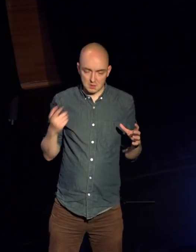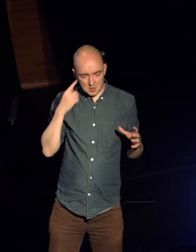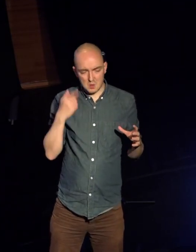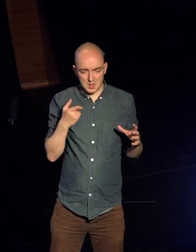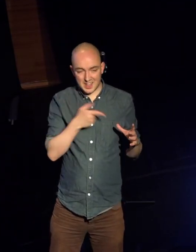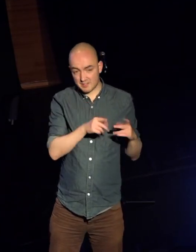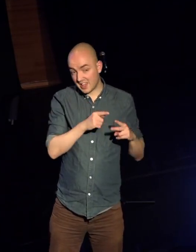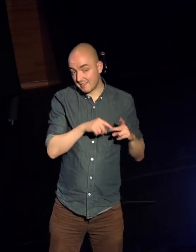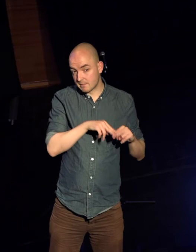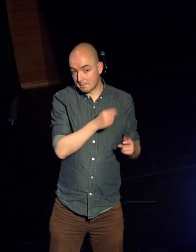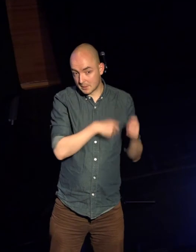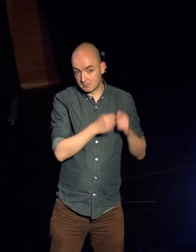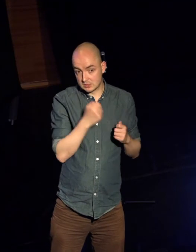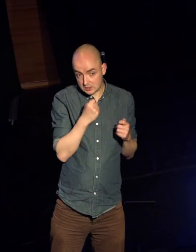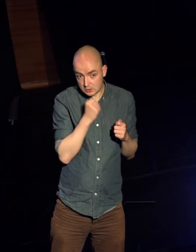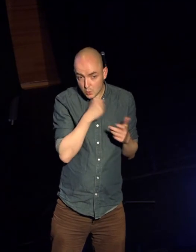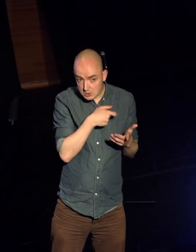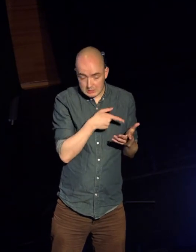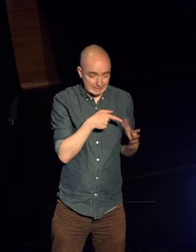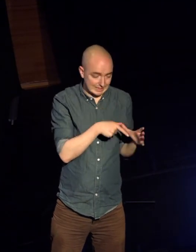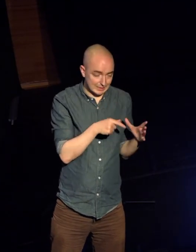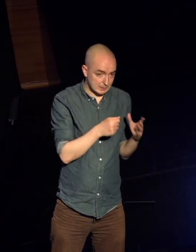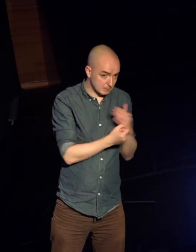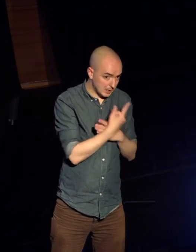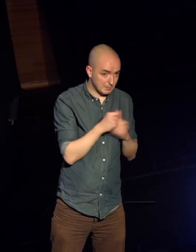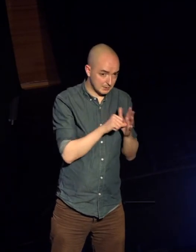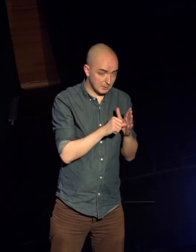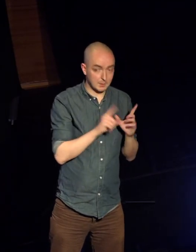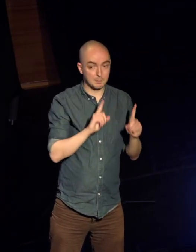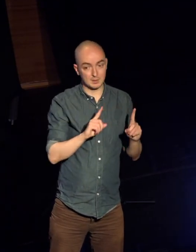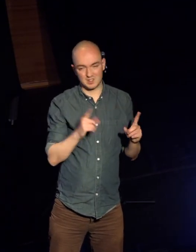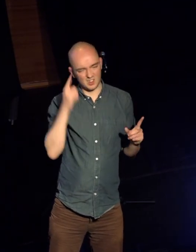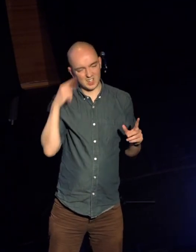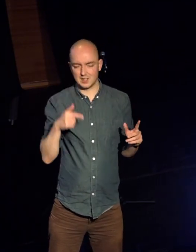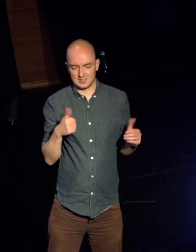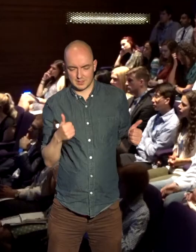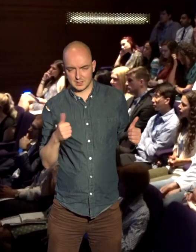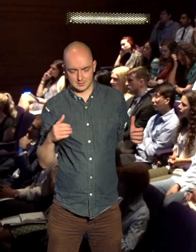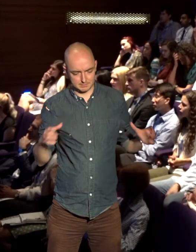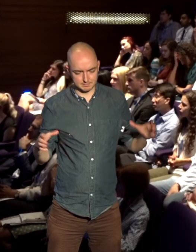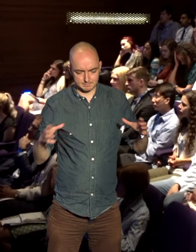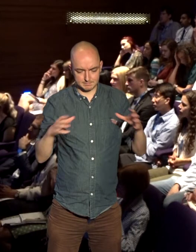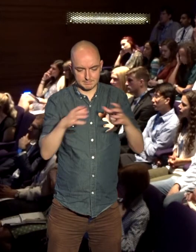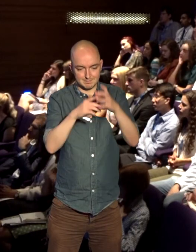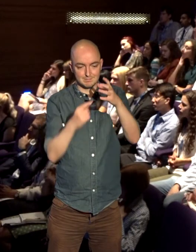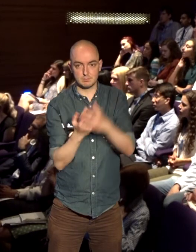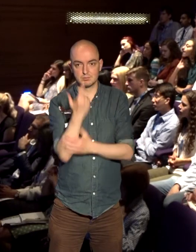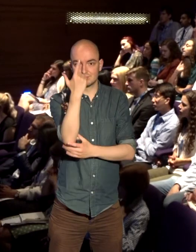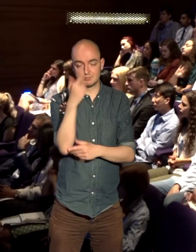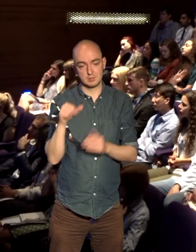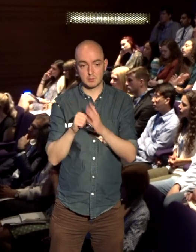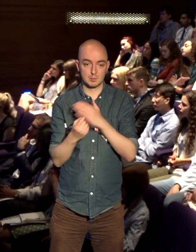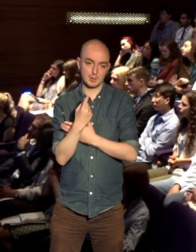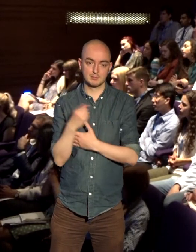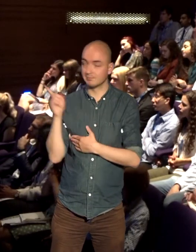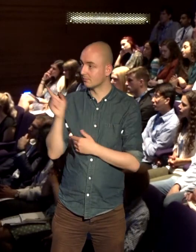story, okay? And they killed everybody. Why was it made in the sections? Because you want the freedom to build it wherever